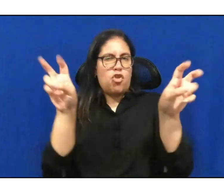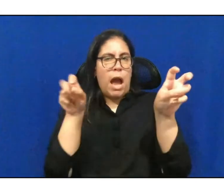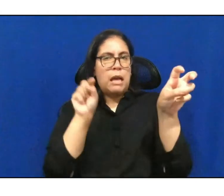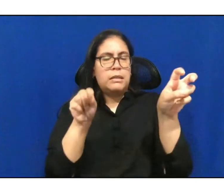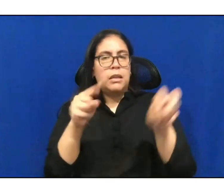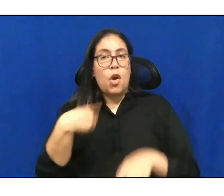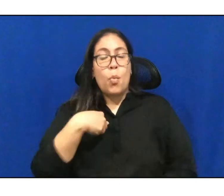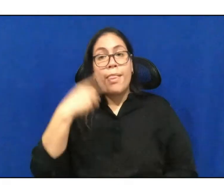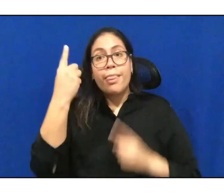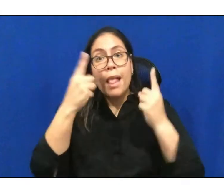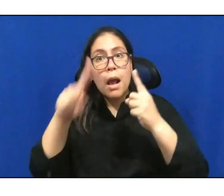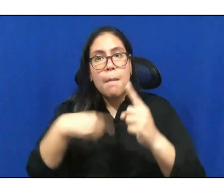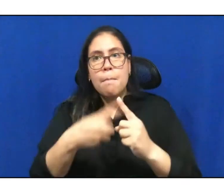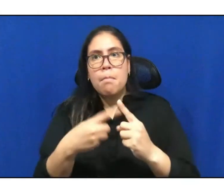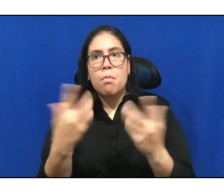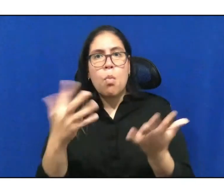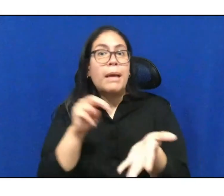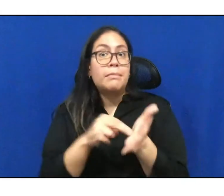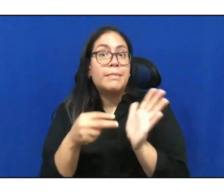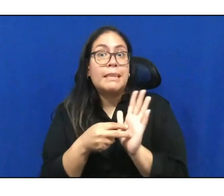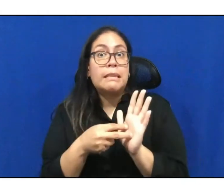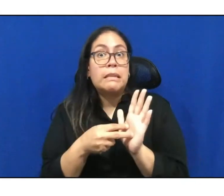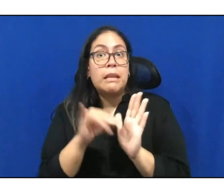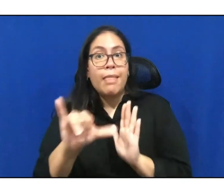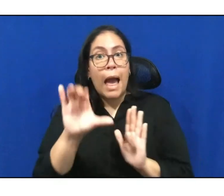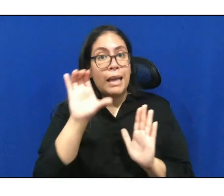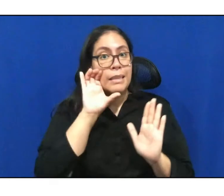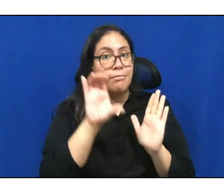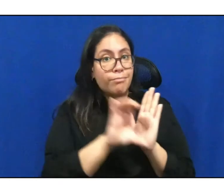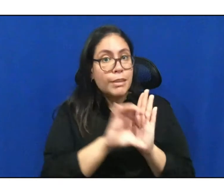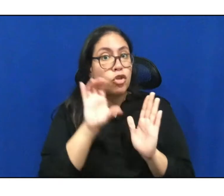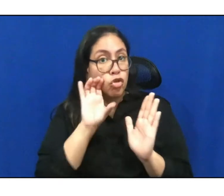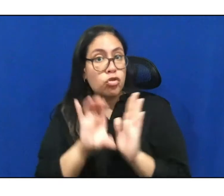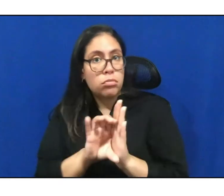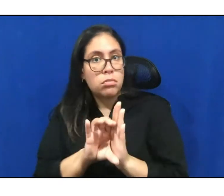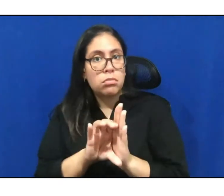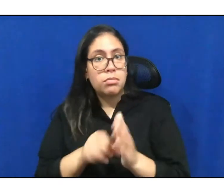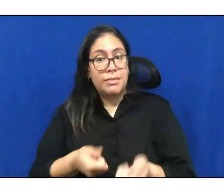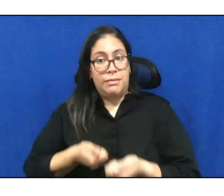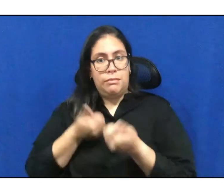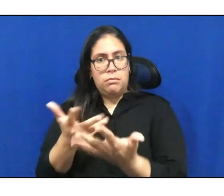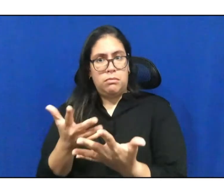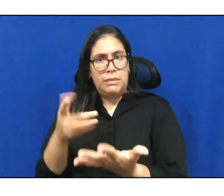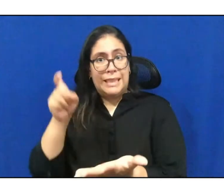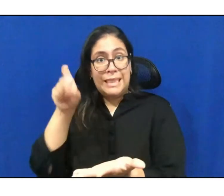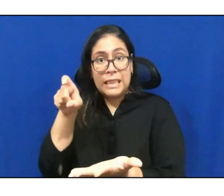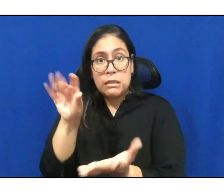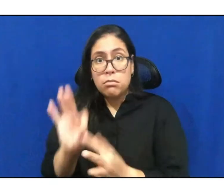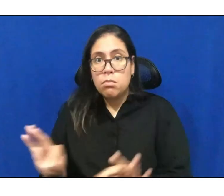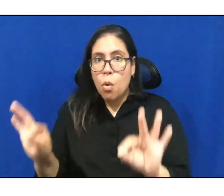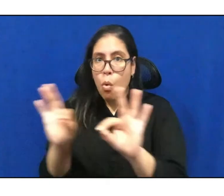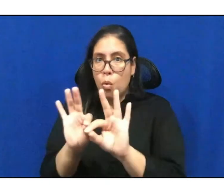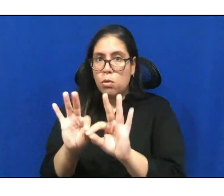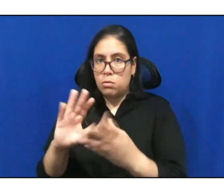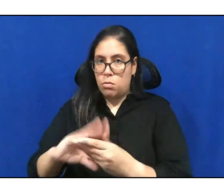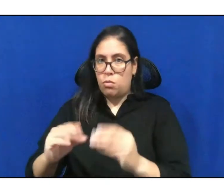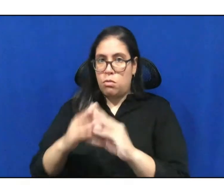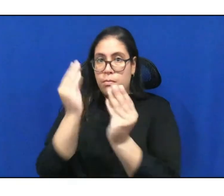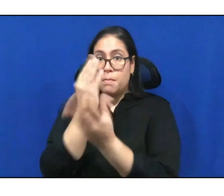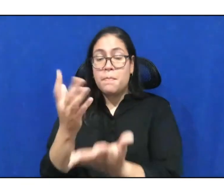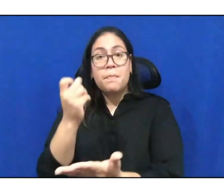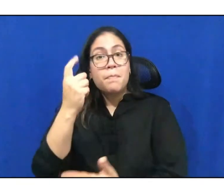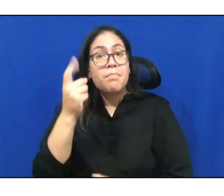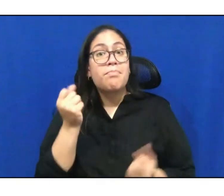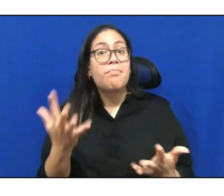is to have these images that tell such a necessary and powerful story, but understanding that many different people